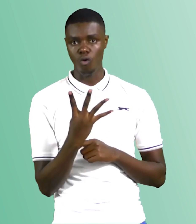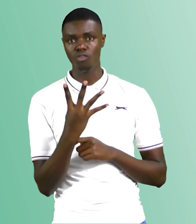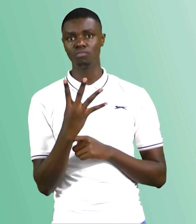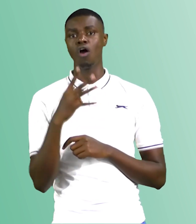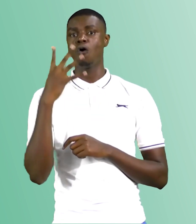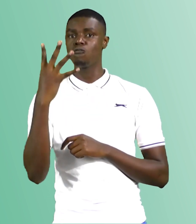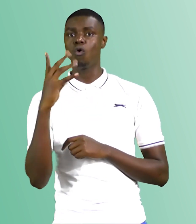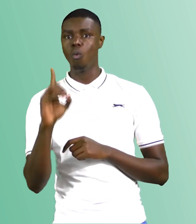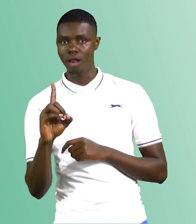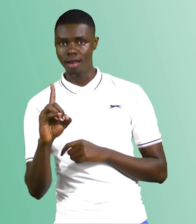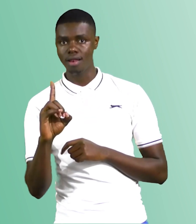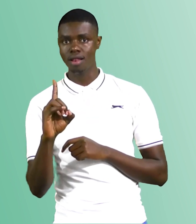+254